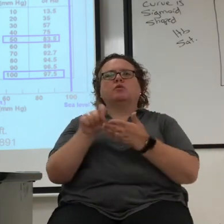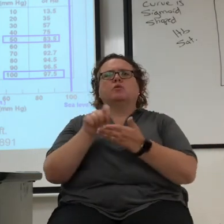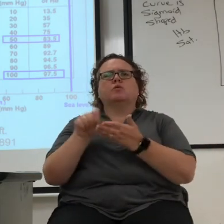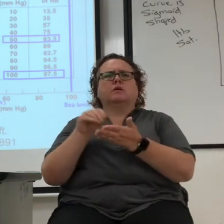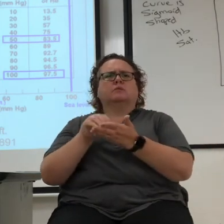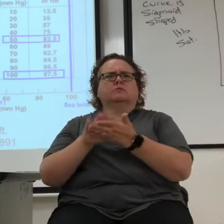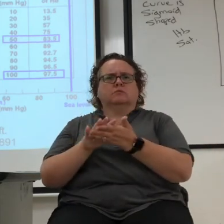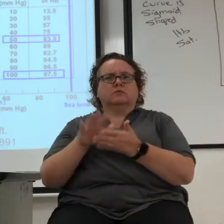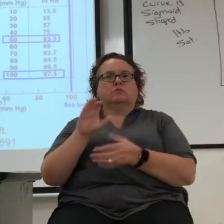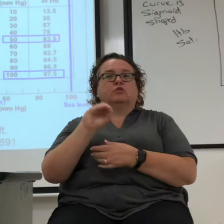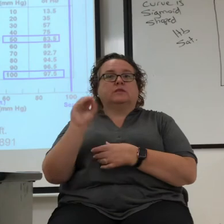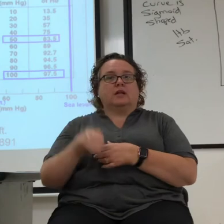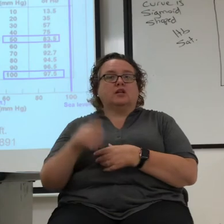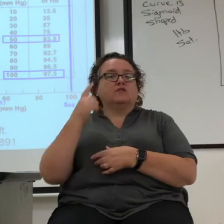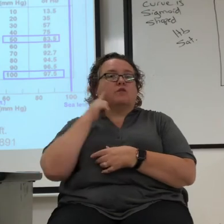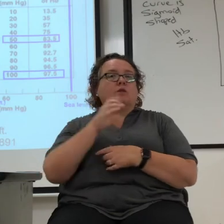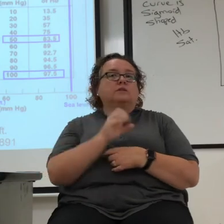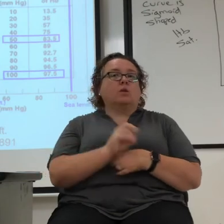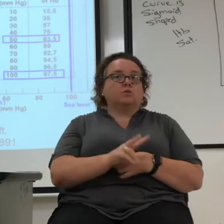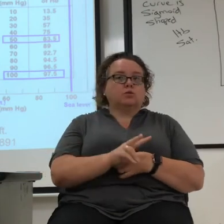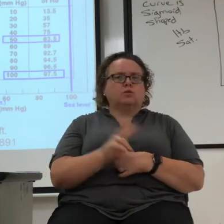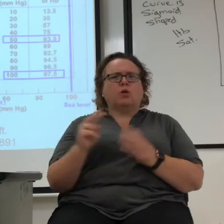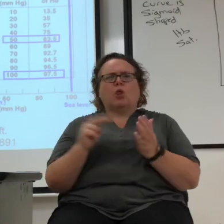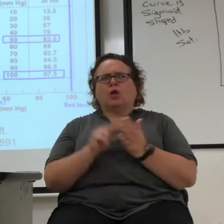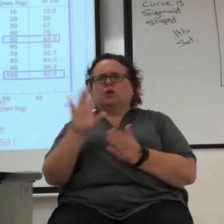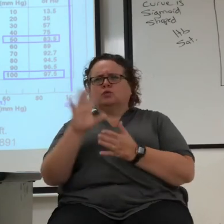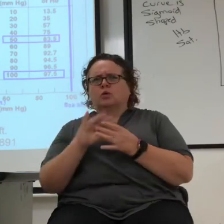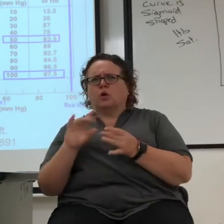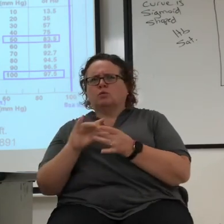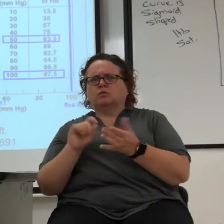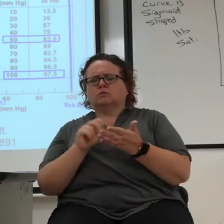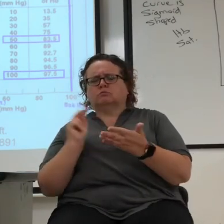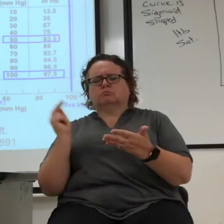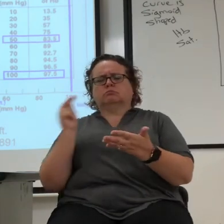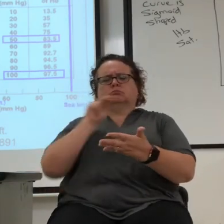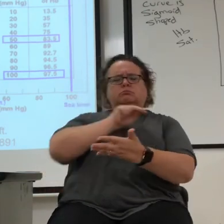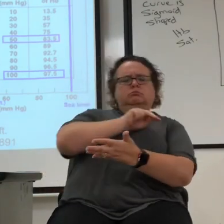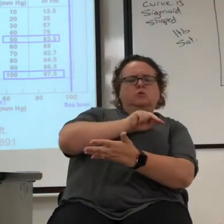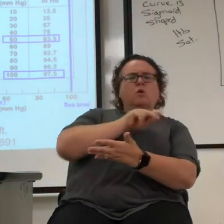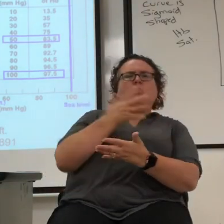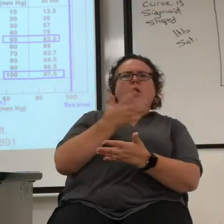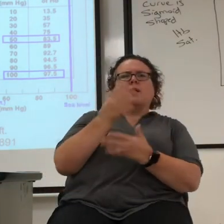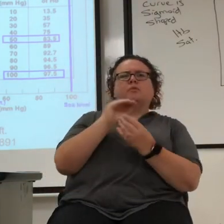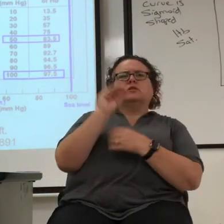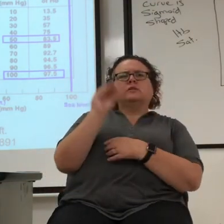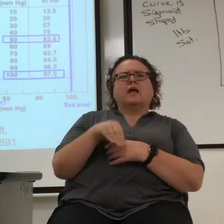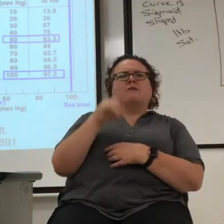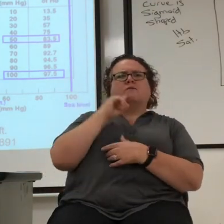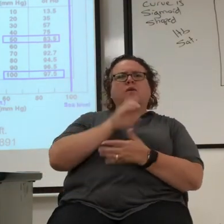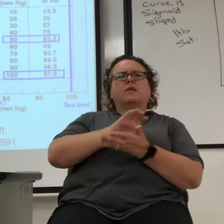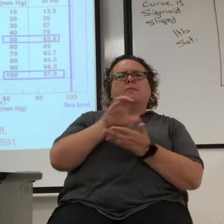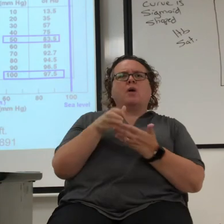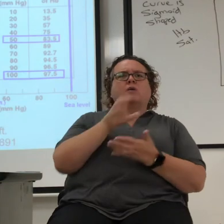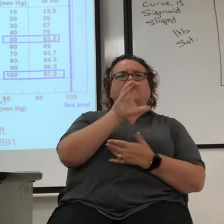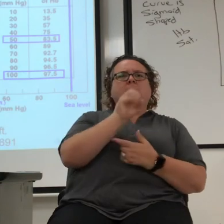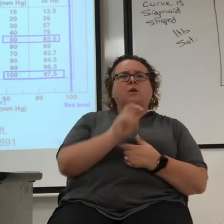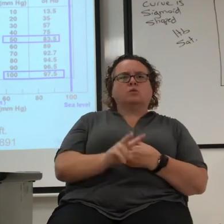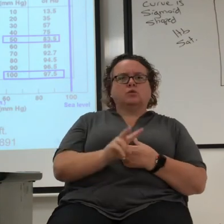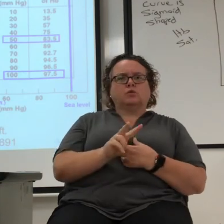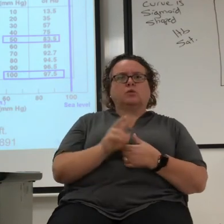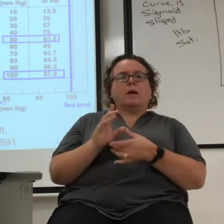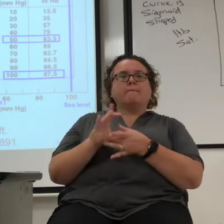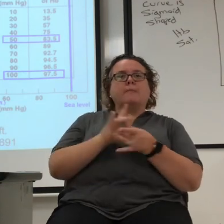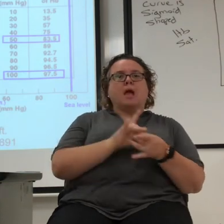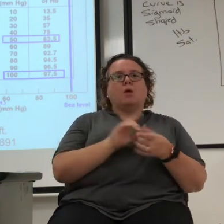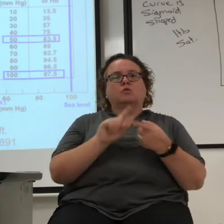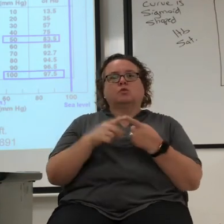percentages for CO2, look in your notes, what was the percentage for the amount of CO2 bound to